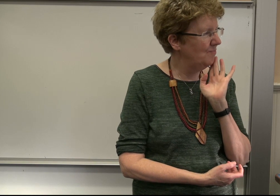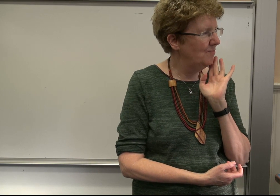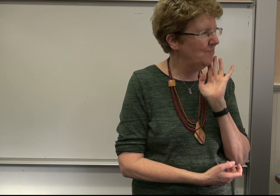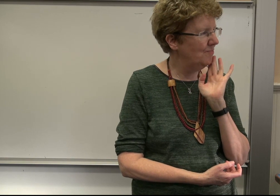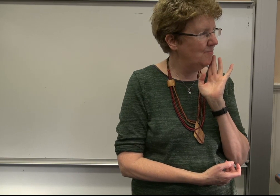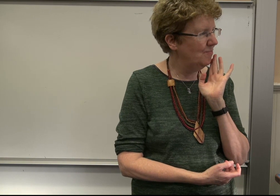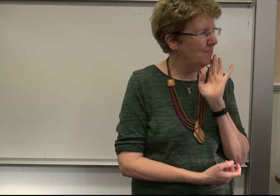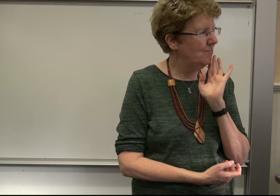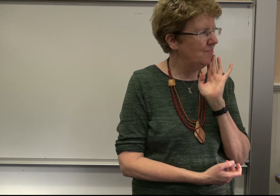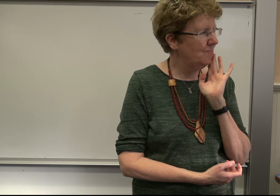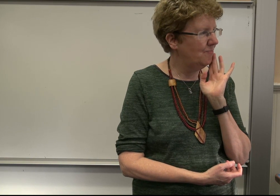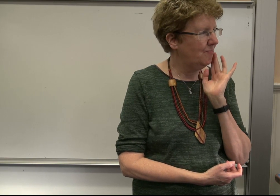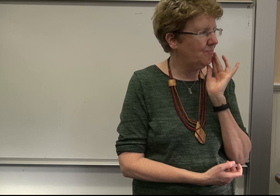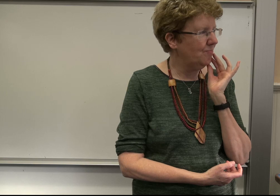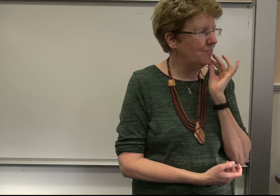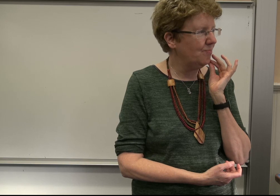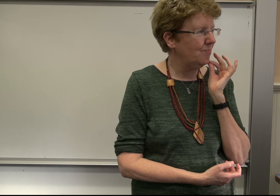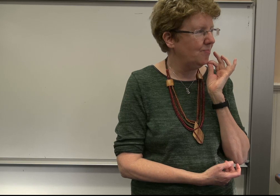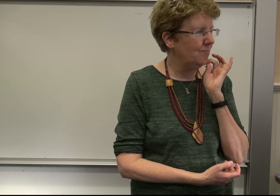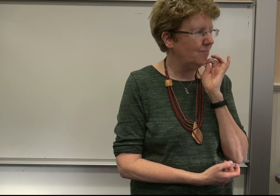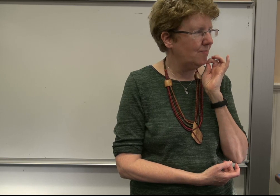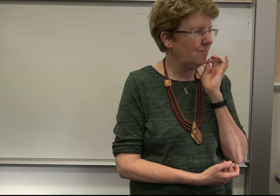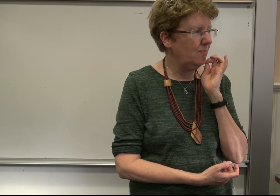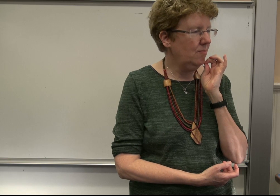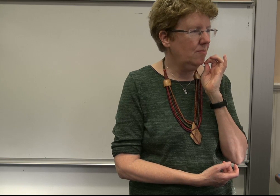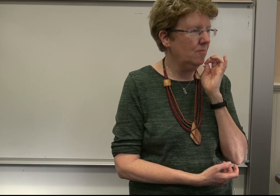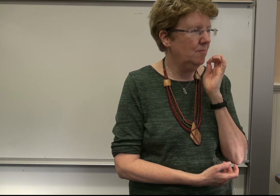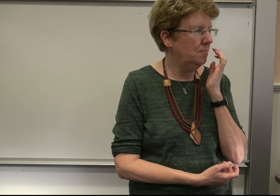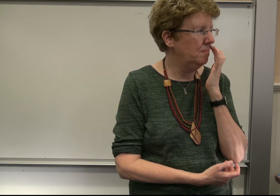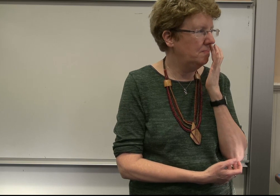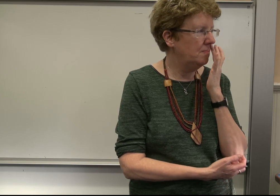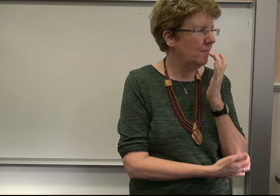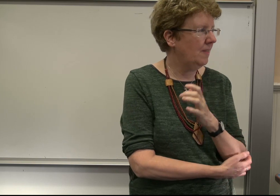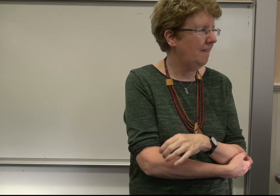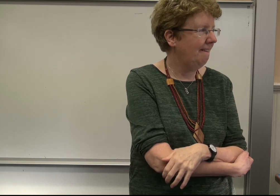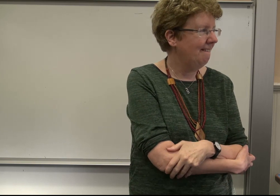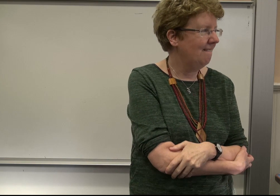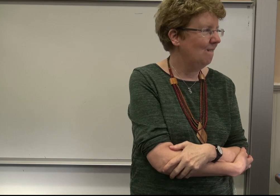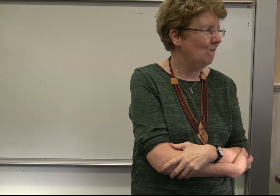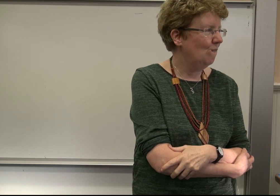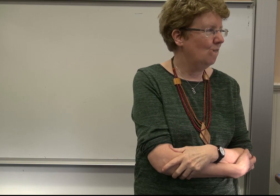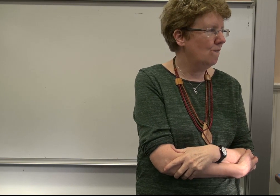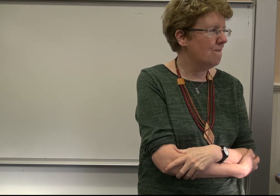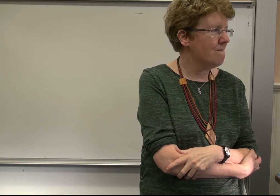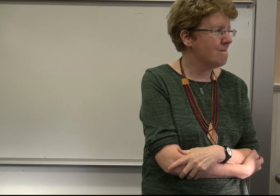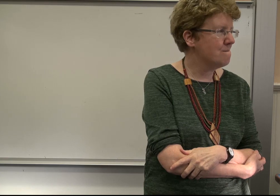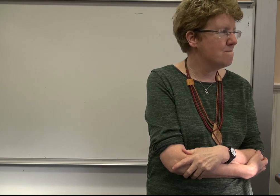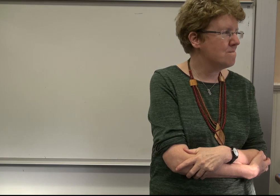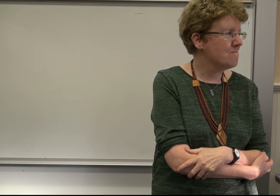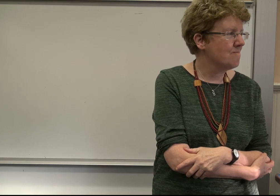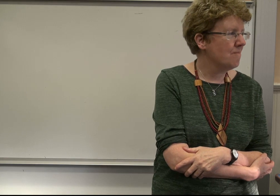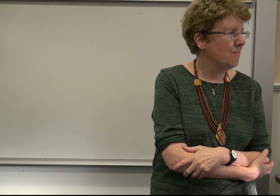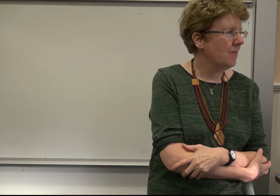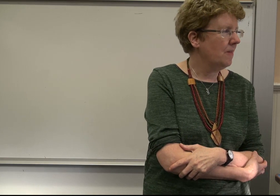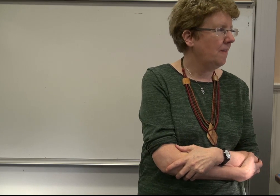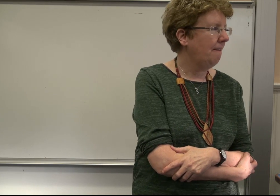health service to Donaldson's School for the Deaf. Okay. in Oh, yes. Edinburgh. Oh, yes. And that's when I learned, Oh, started right. learning sign language. That was 2000.